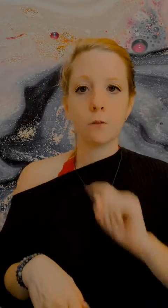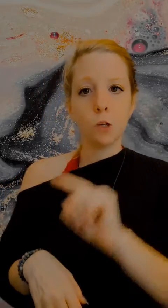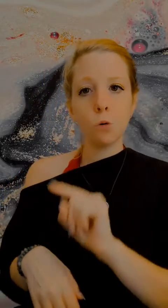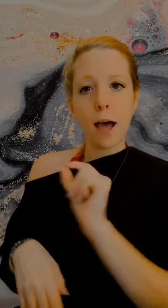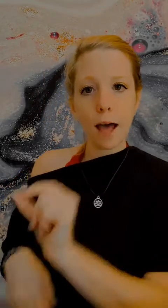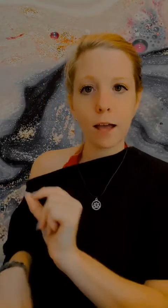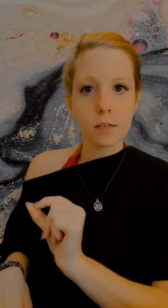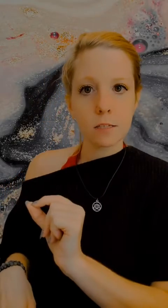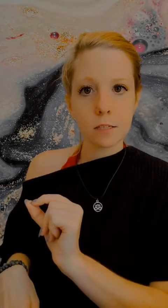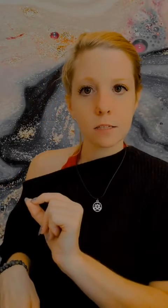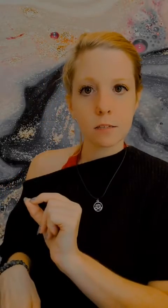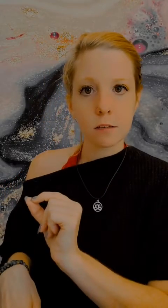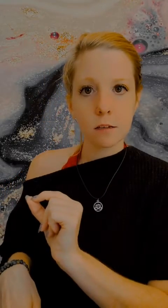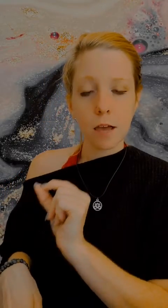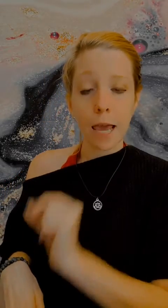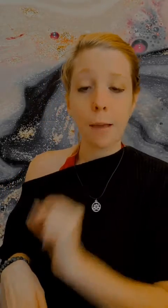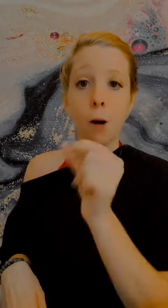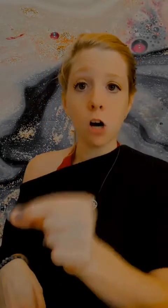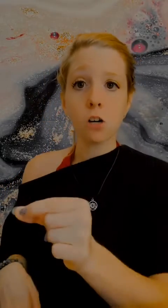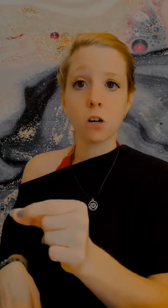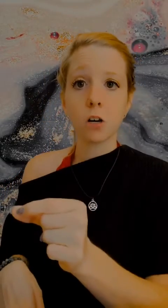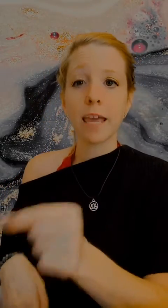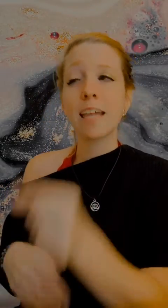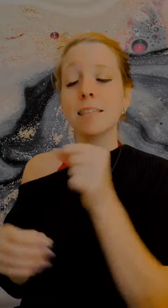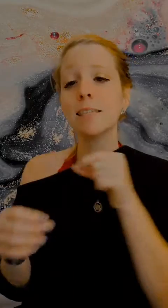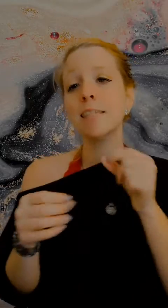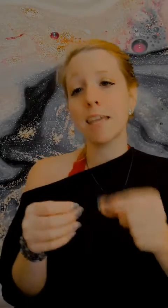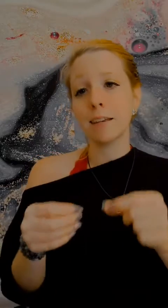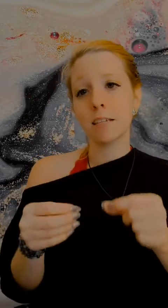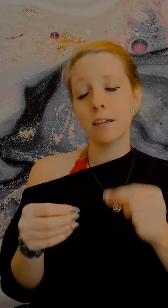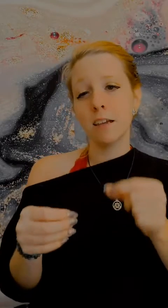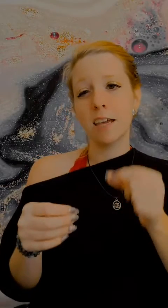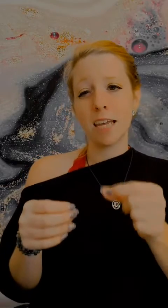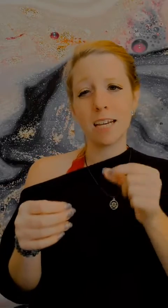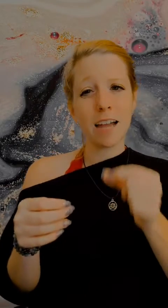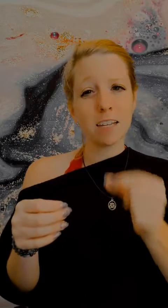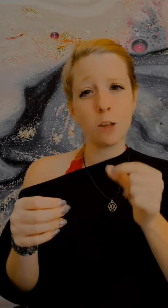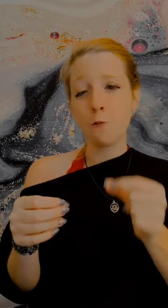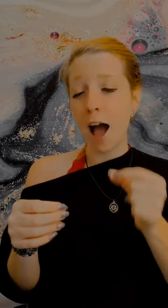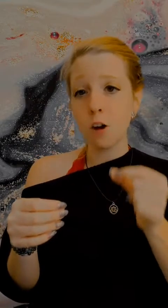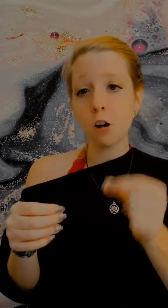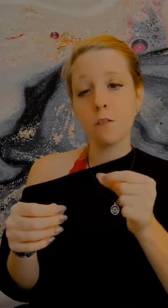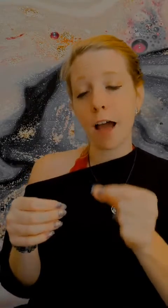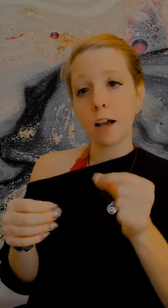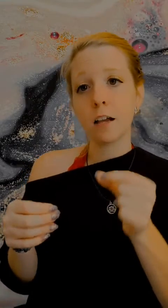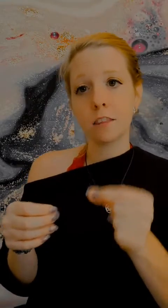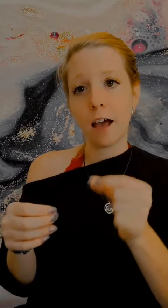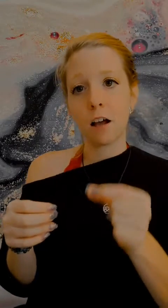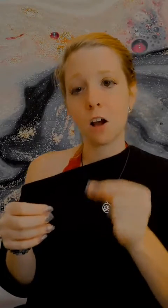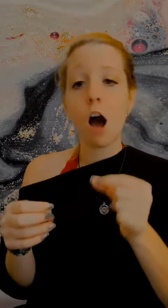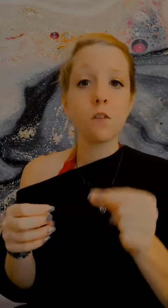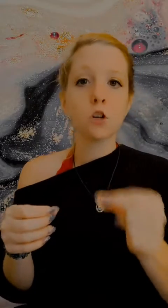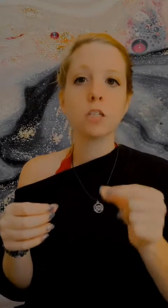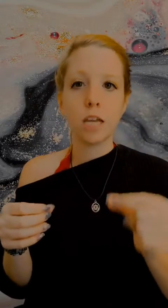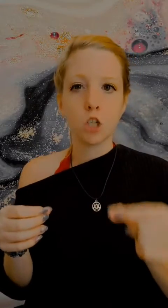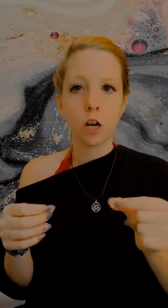you as a partner can't sit in kind of the fire of that conversation